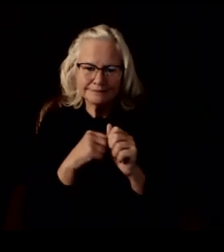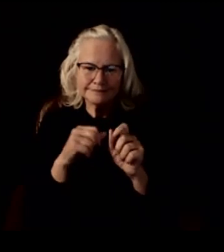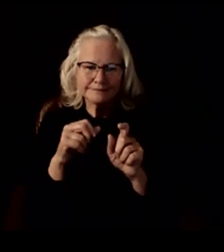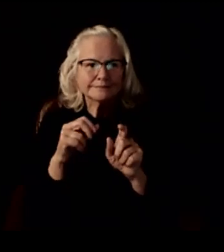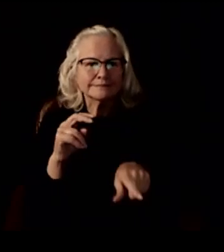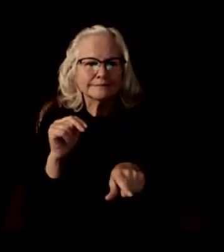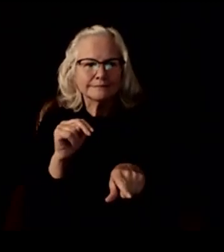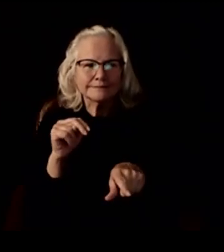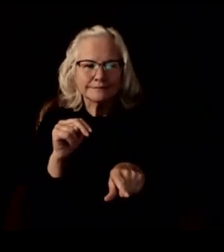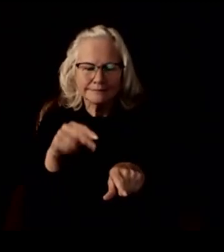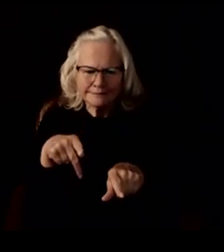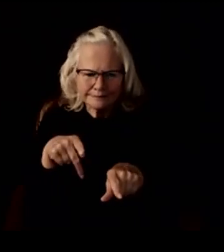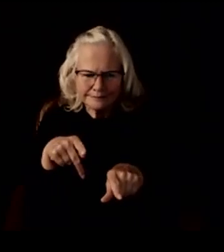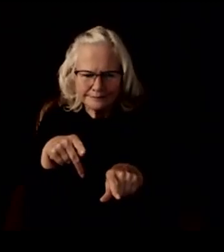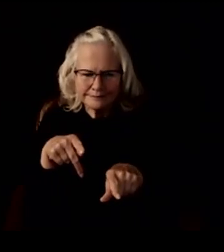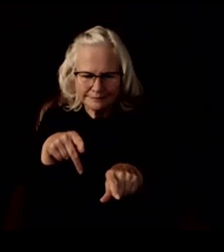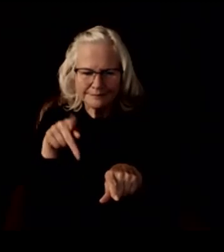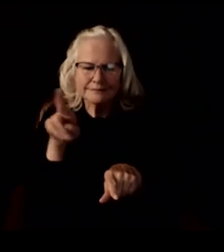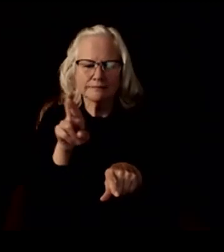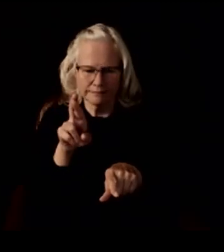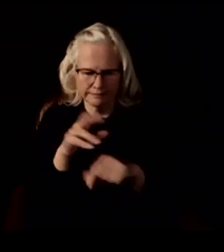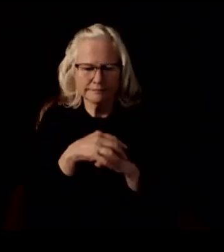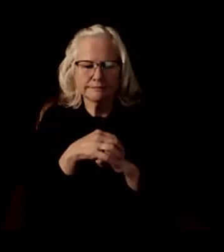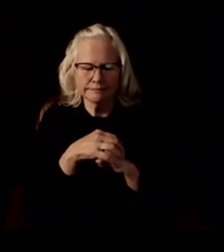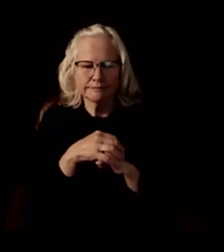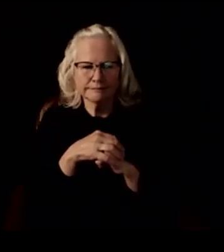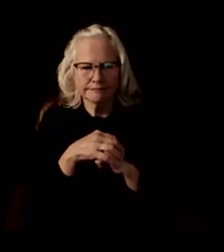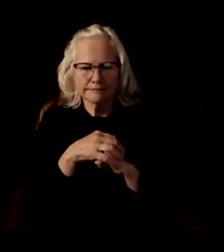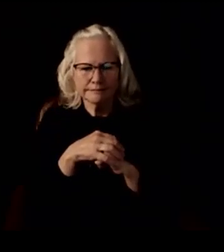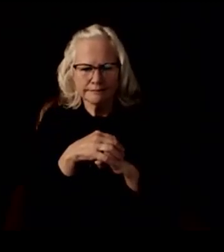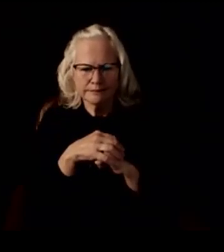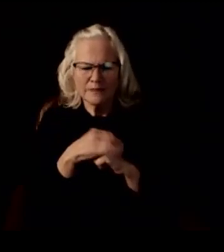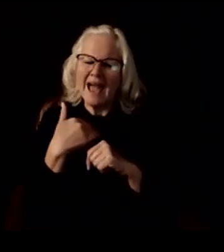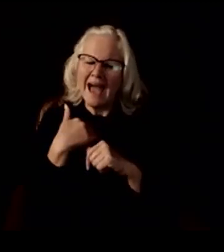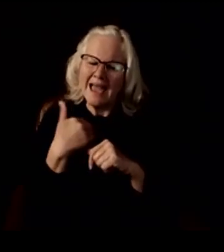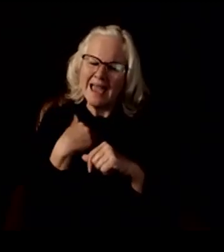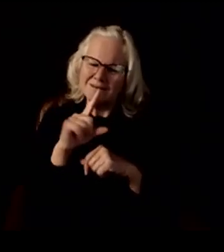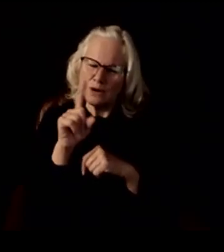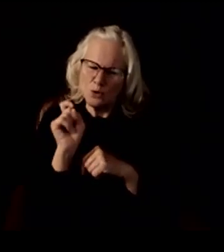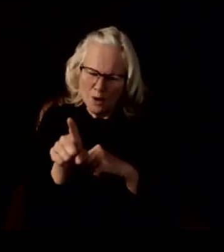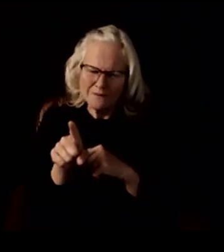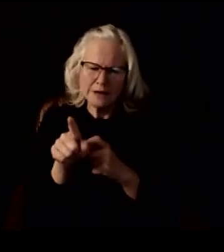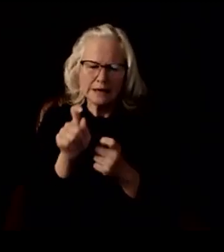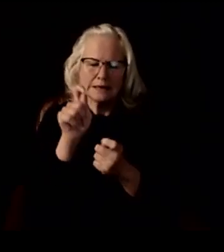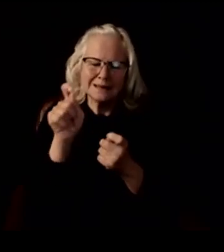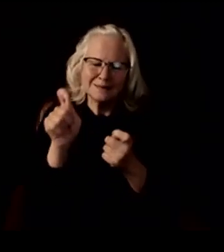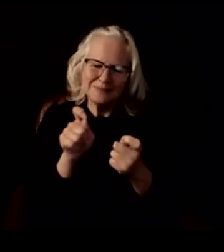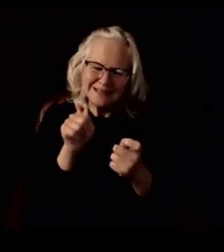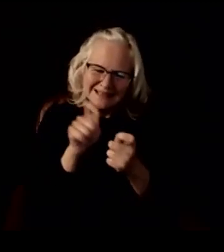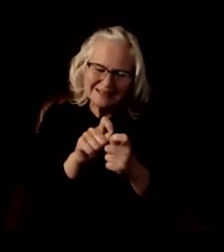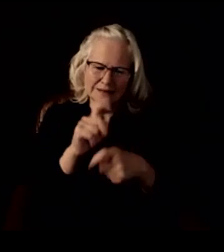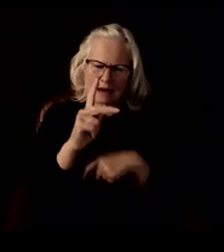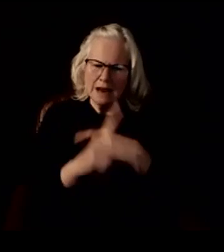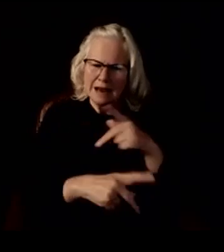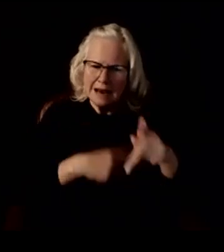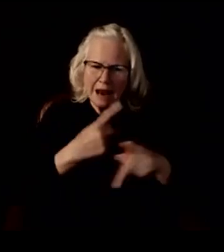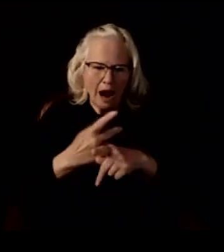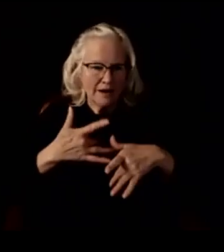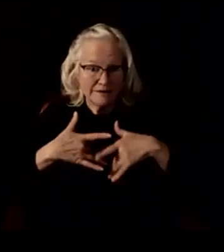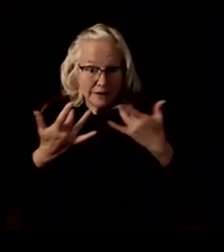I have a question about the specific kinds of events where the spread of the virus has been